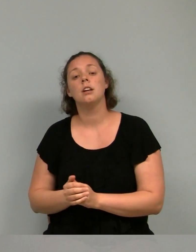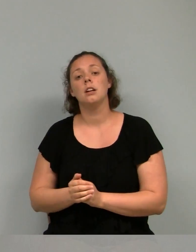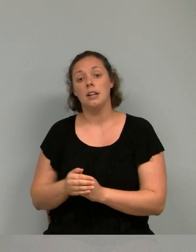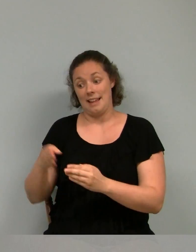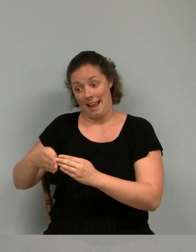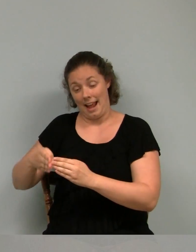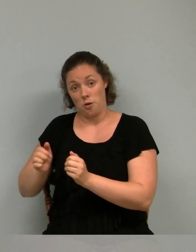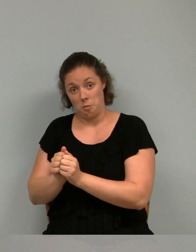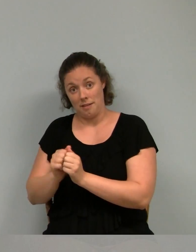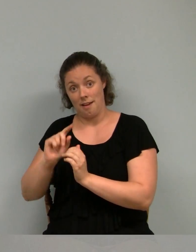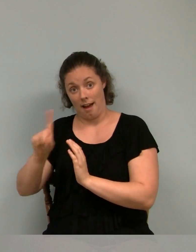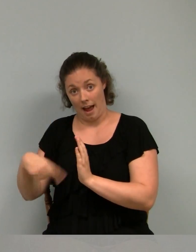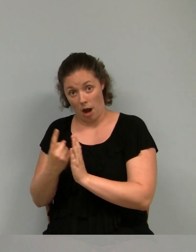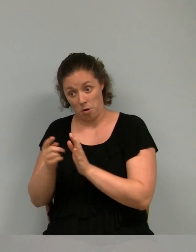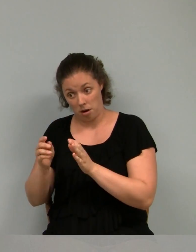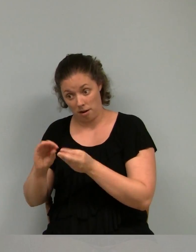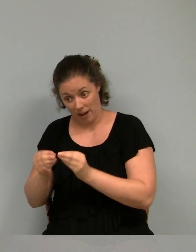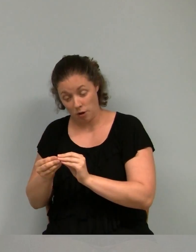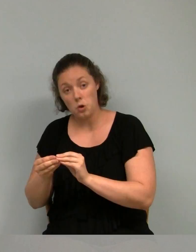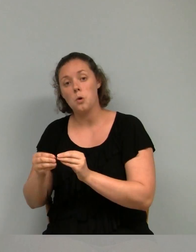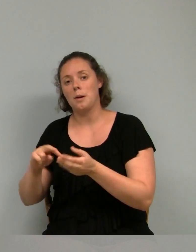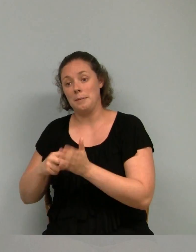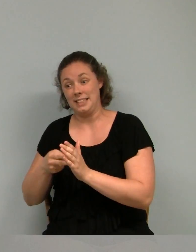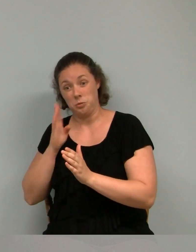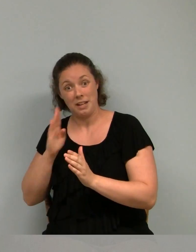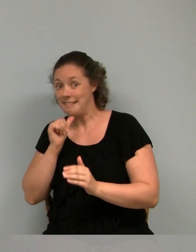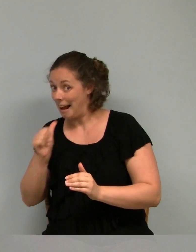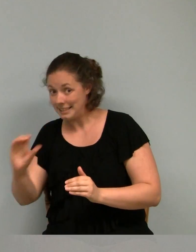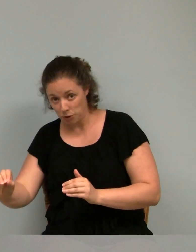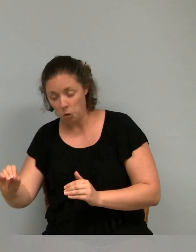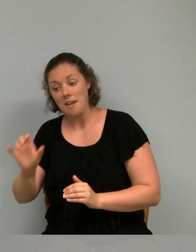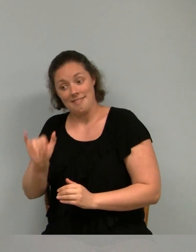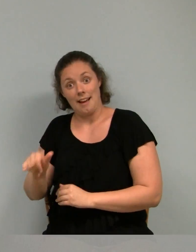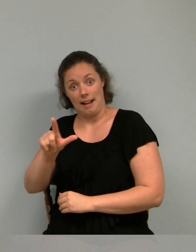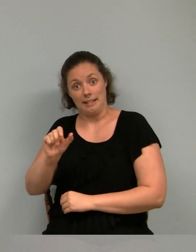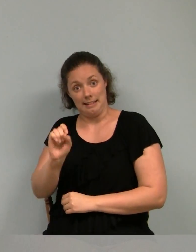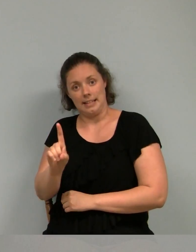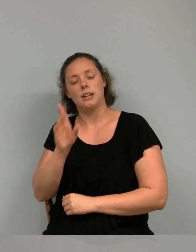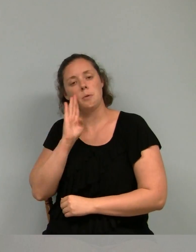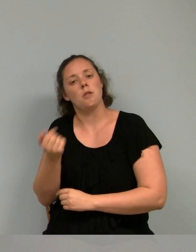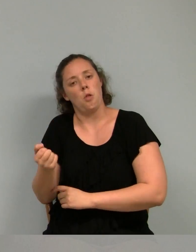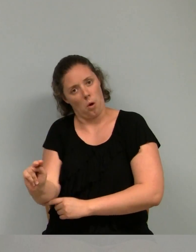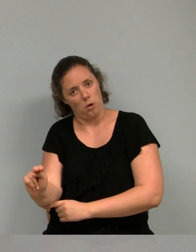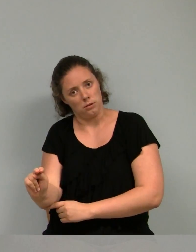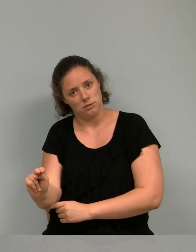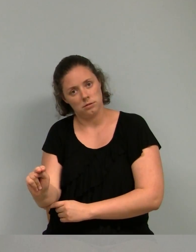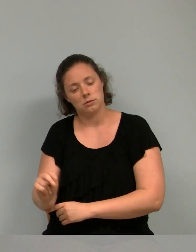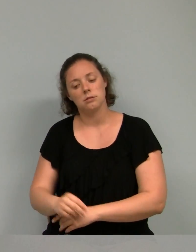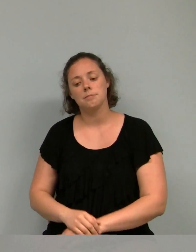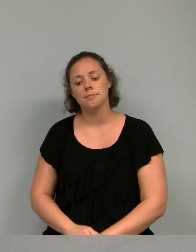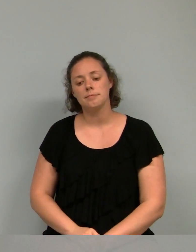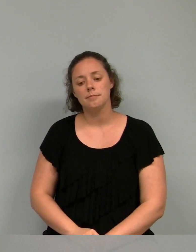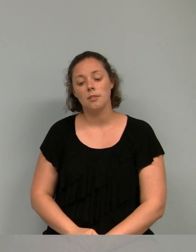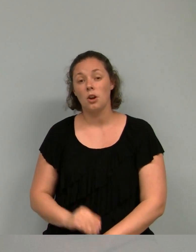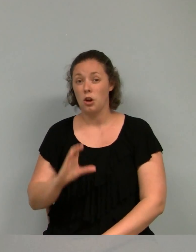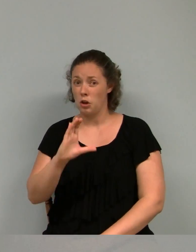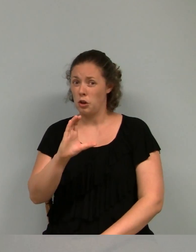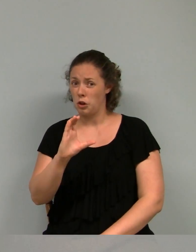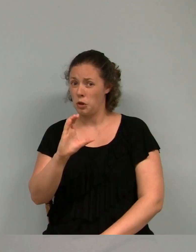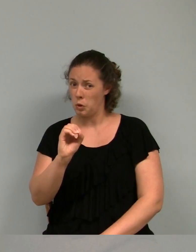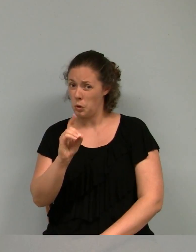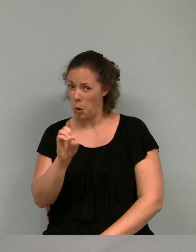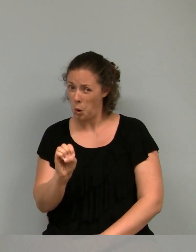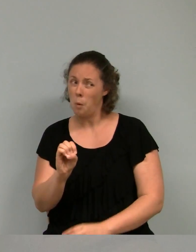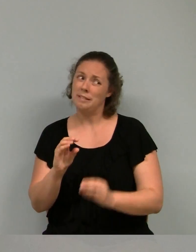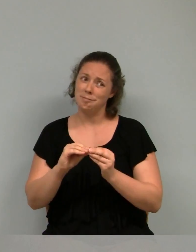hour value results in a non-zero value, that LED is turned on. The code is much more